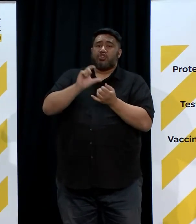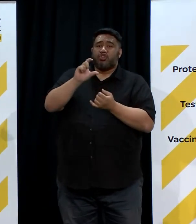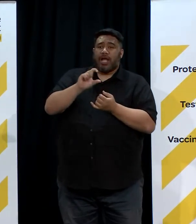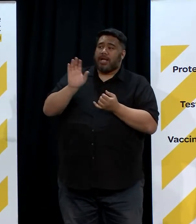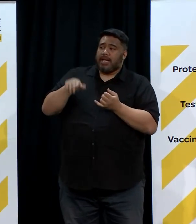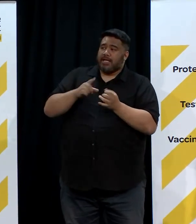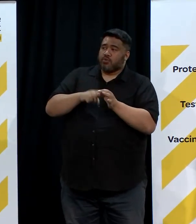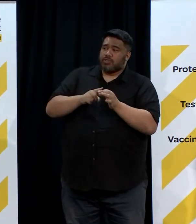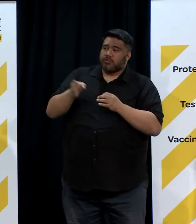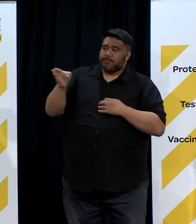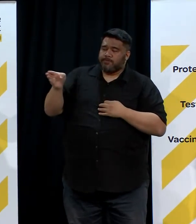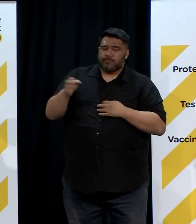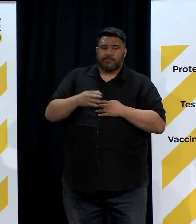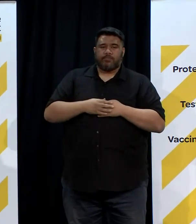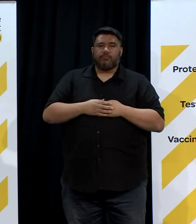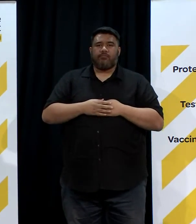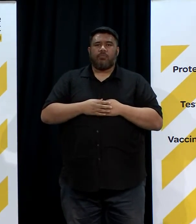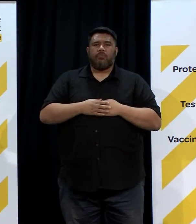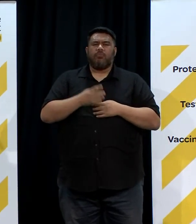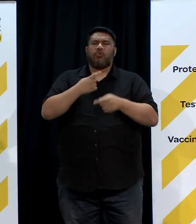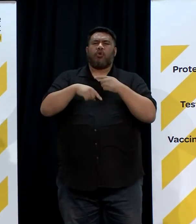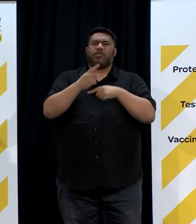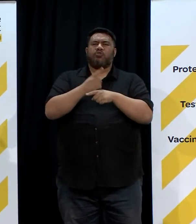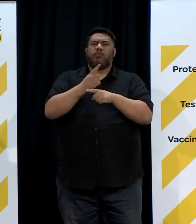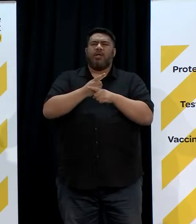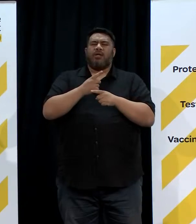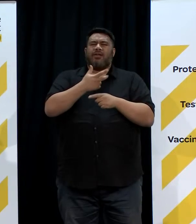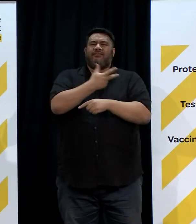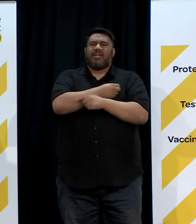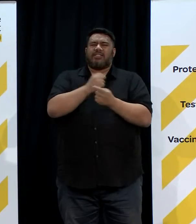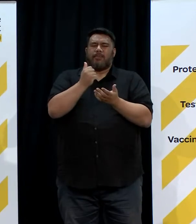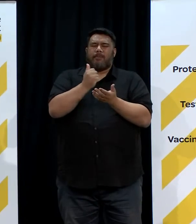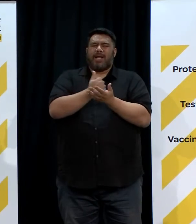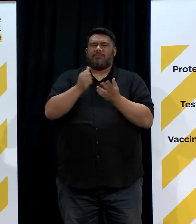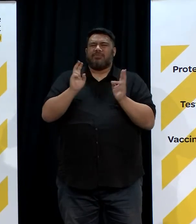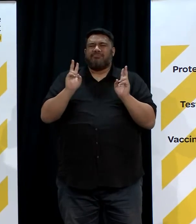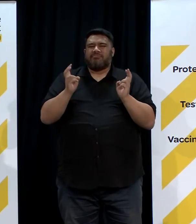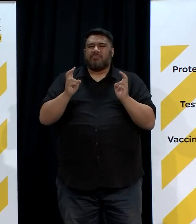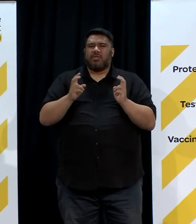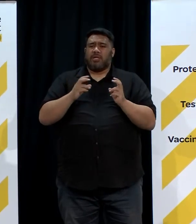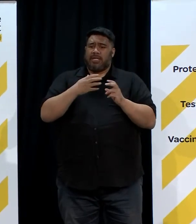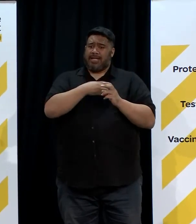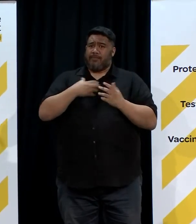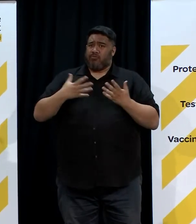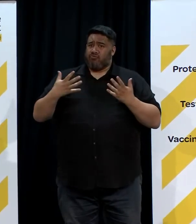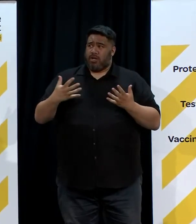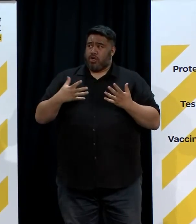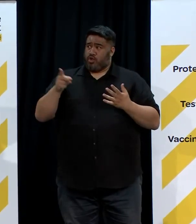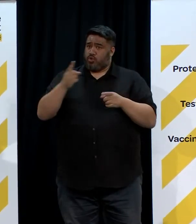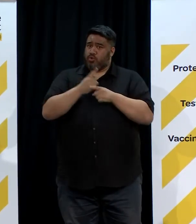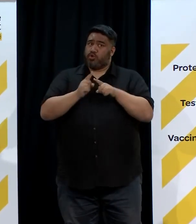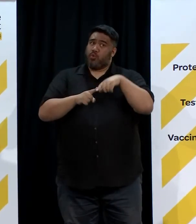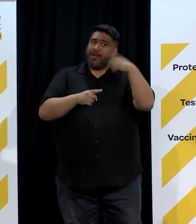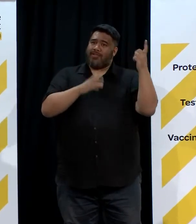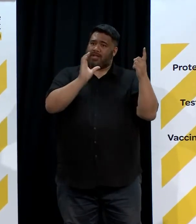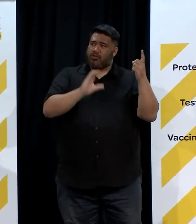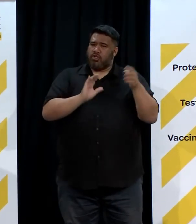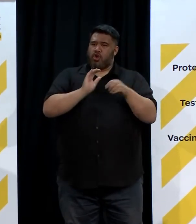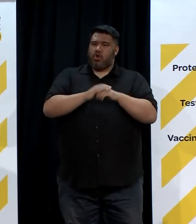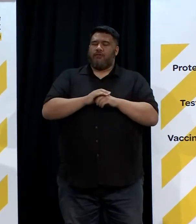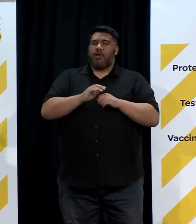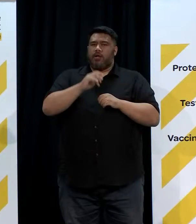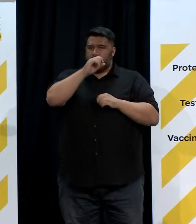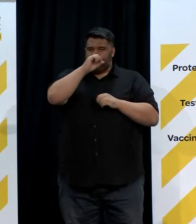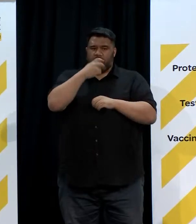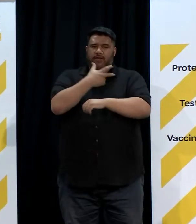be it. Just going back to the vaccine passport, what conversations is the government having with other countries to make sure our